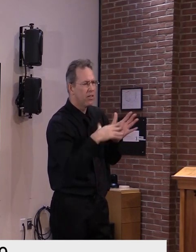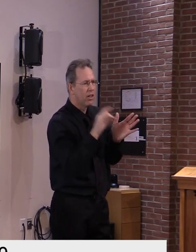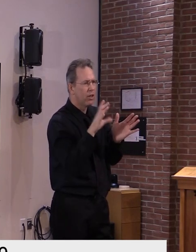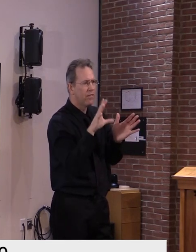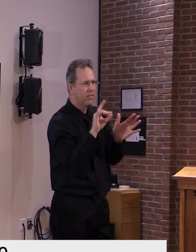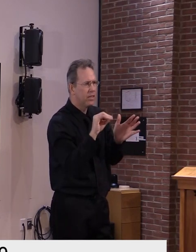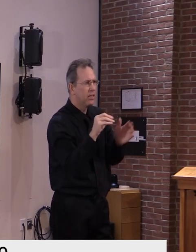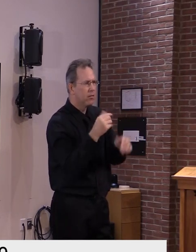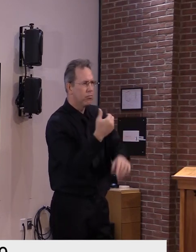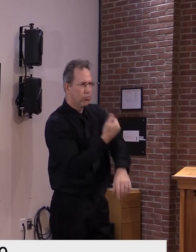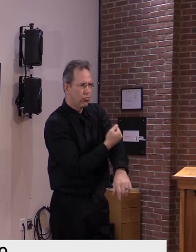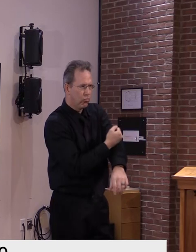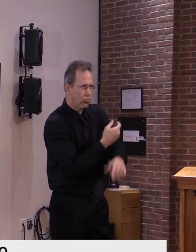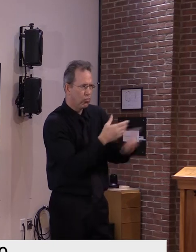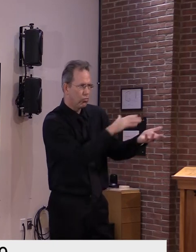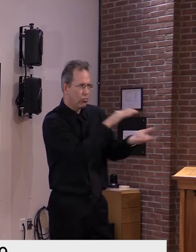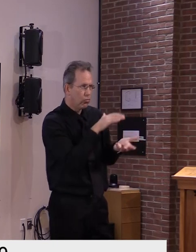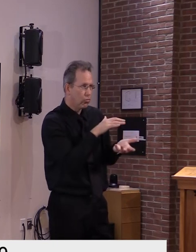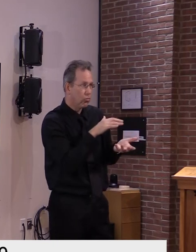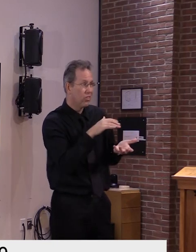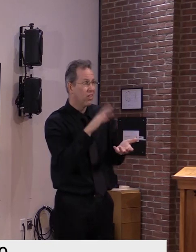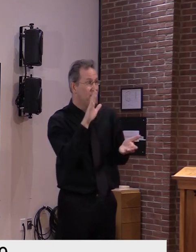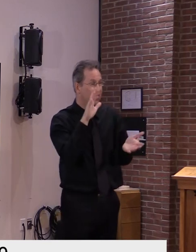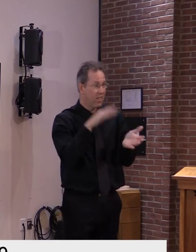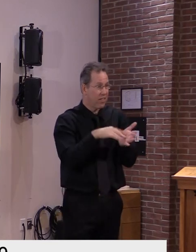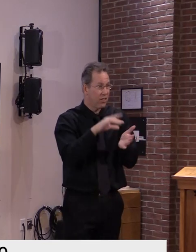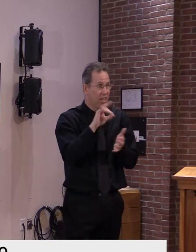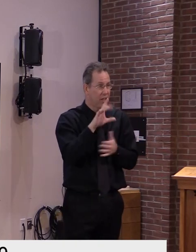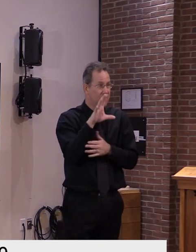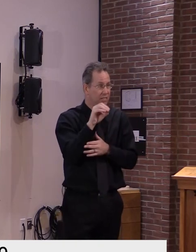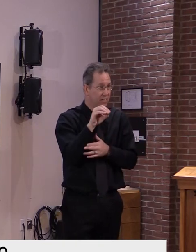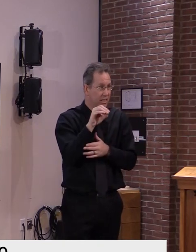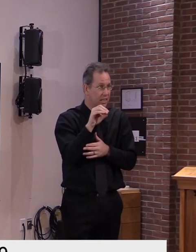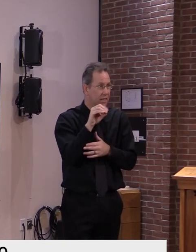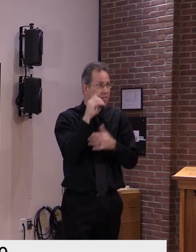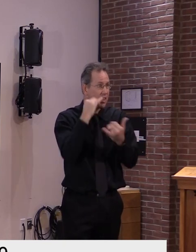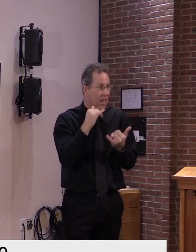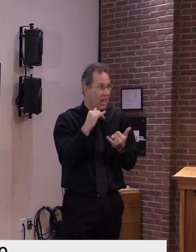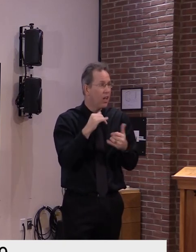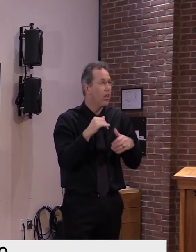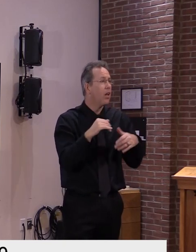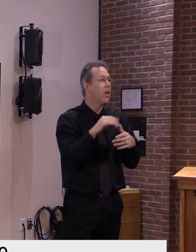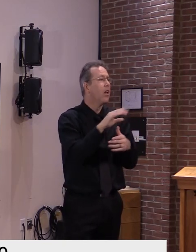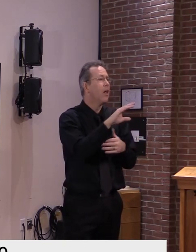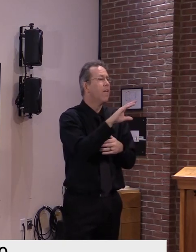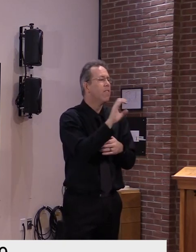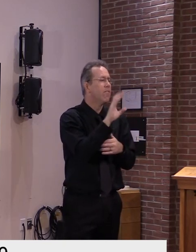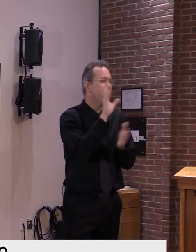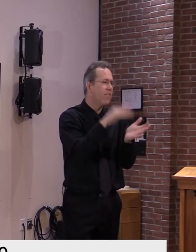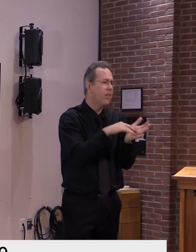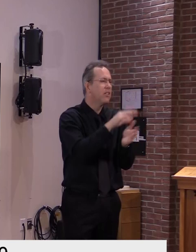equivalent number of doses are being held in reserve so that those individuals can get their second shot.